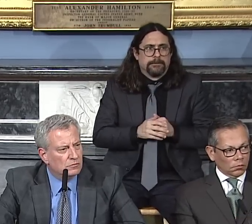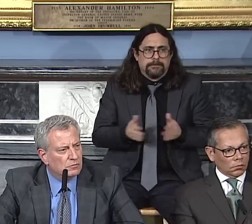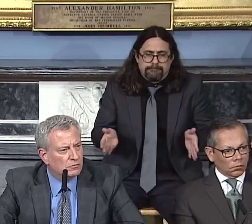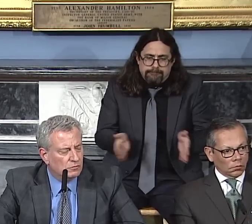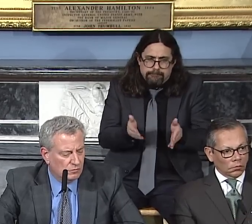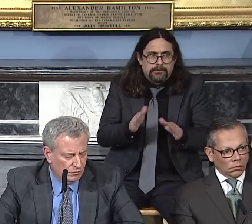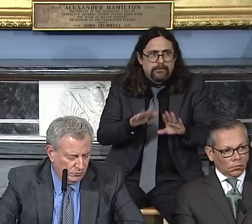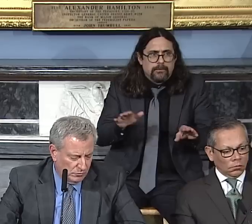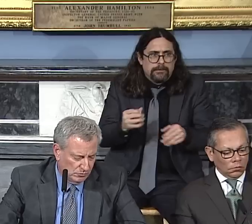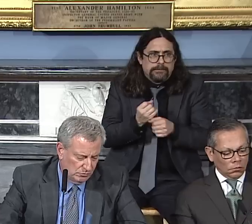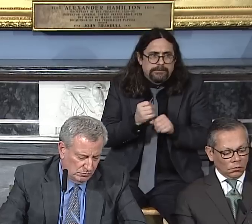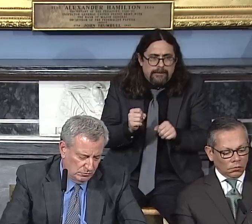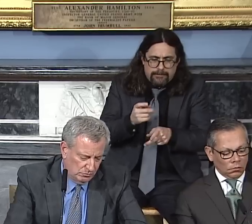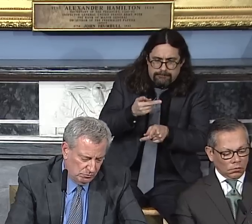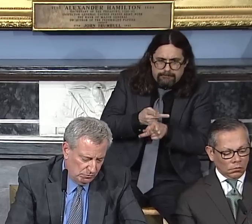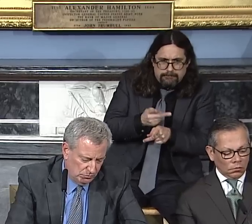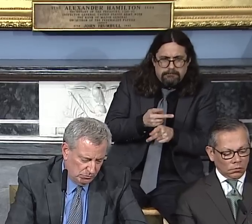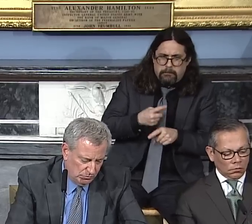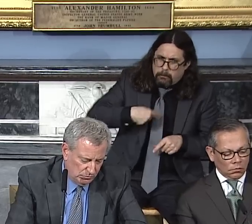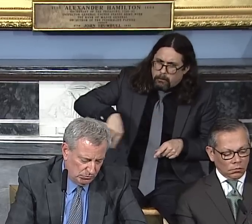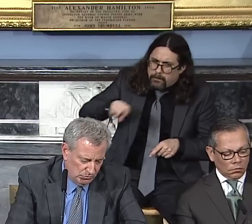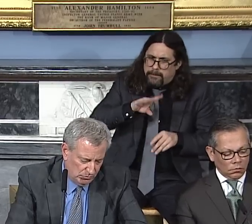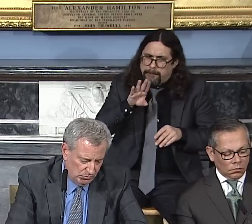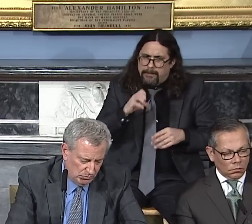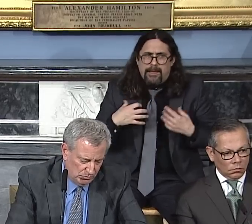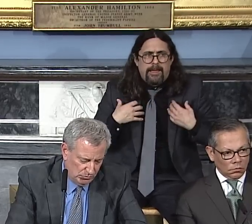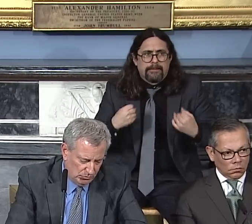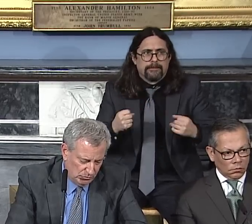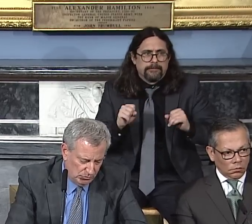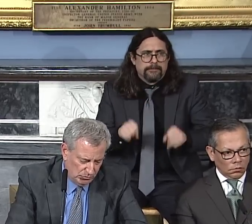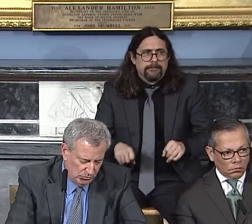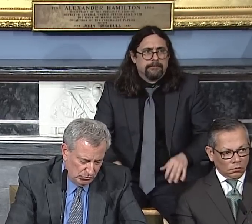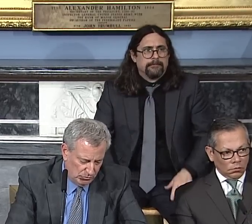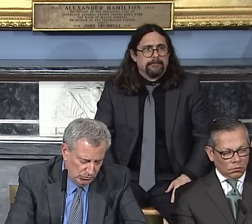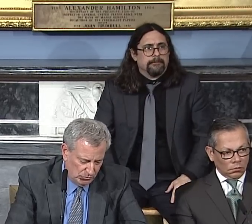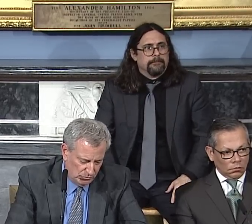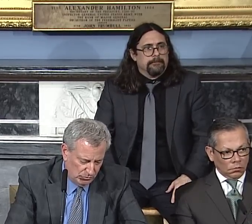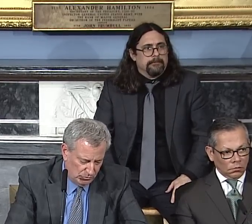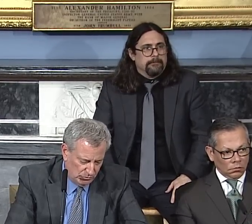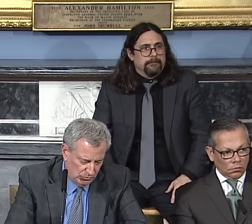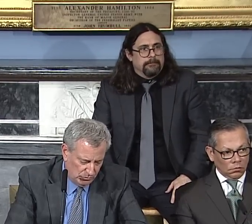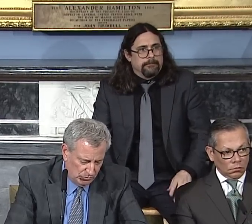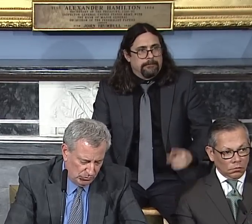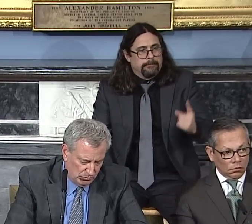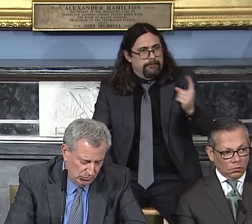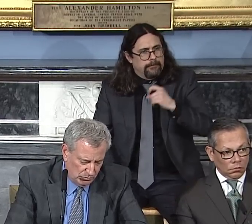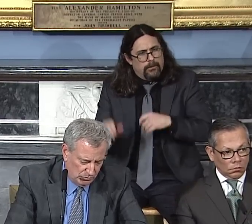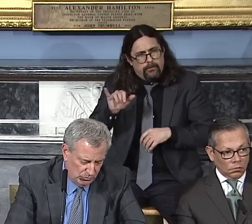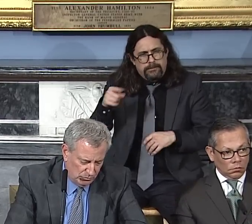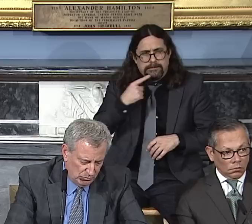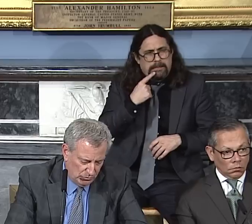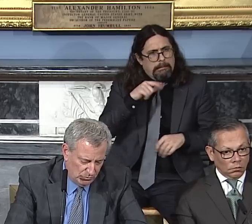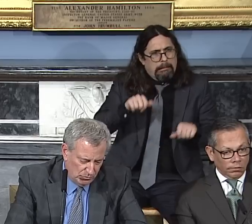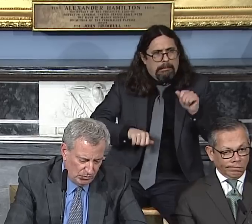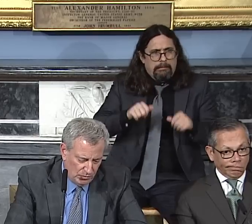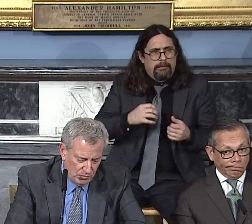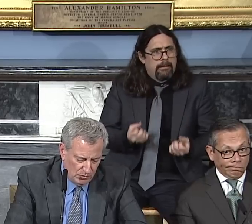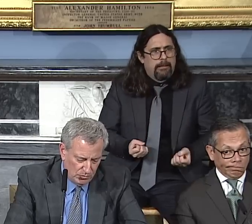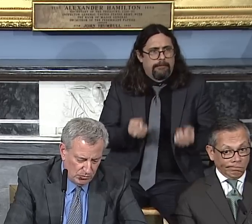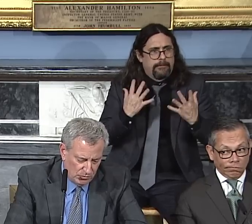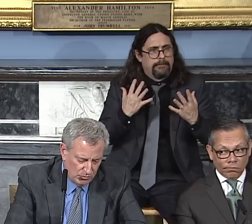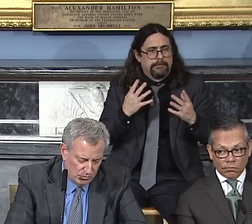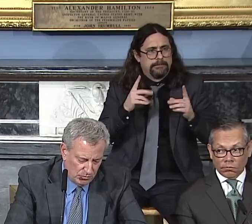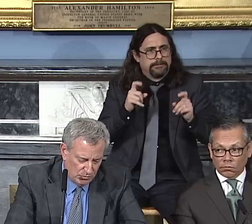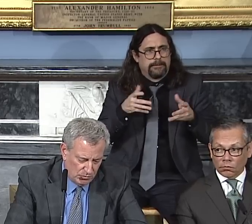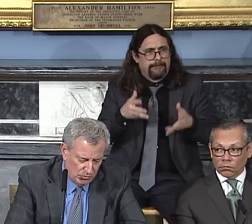you said you're not sure how many tests the city has right now. I think Politico reported 500. Is that not accurate? Fewer